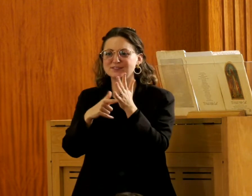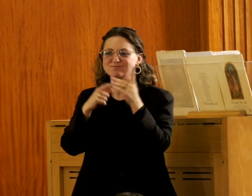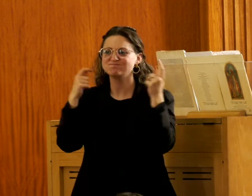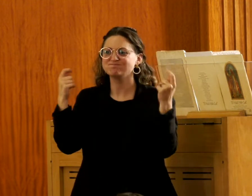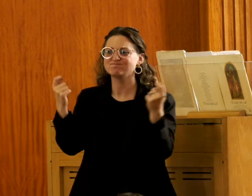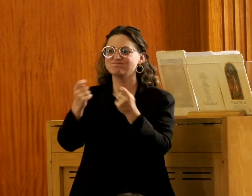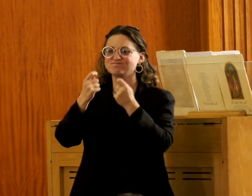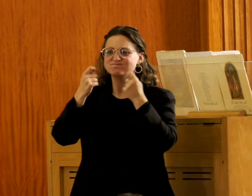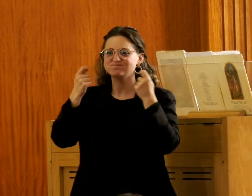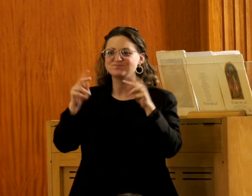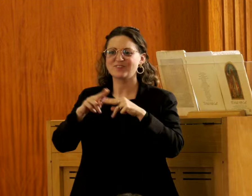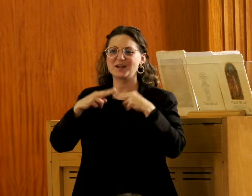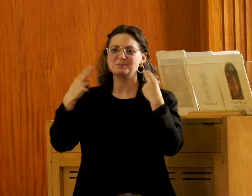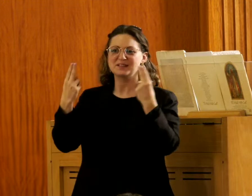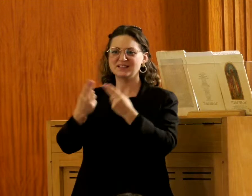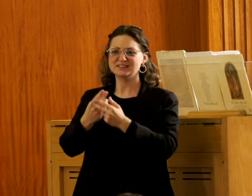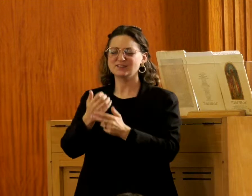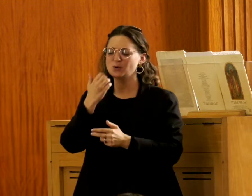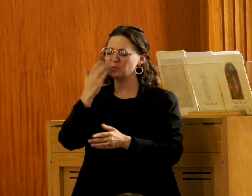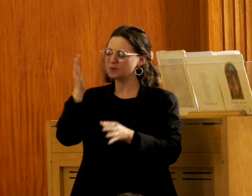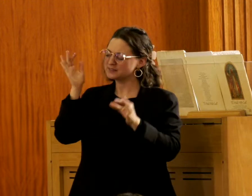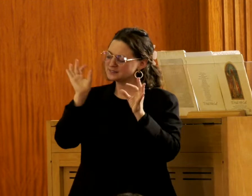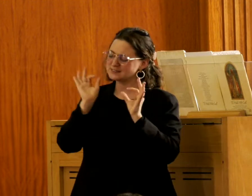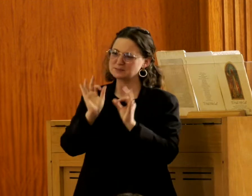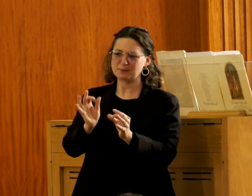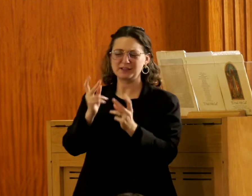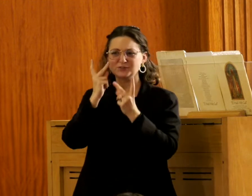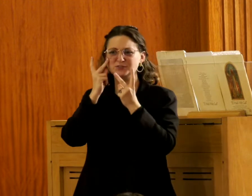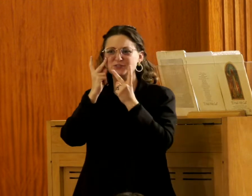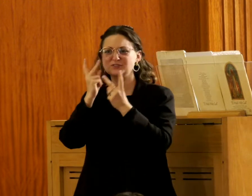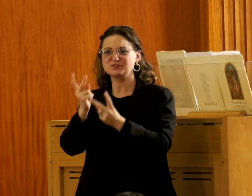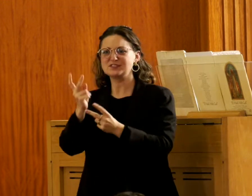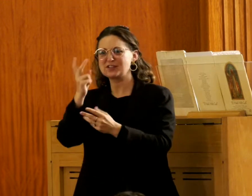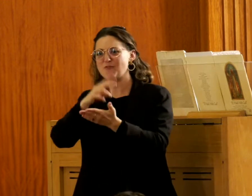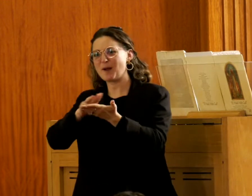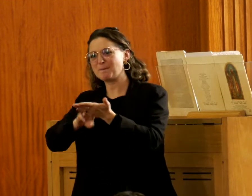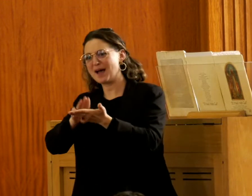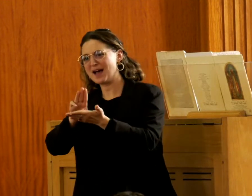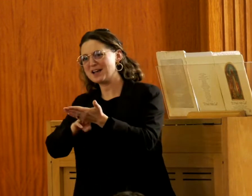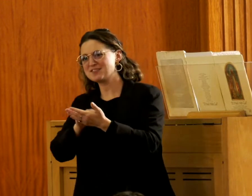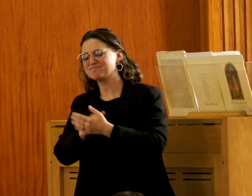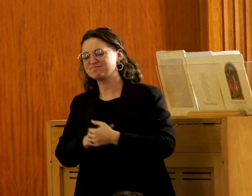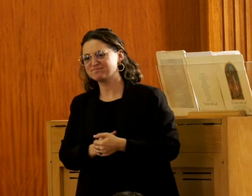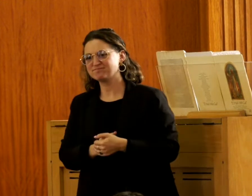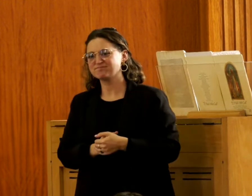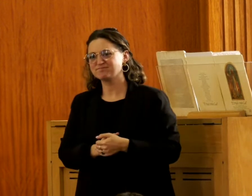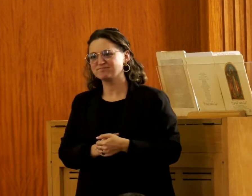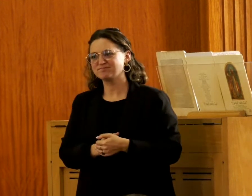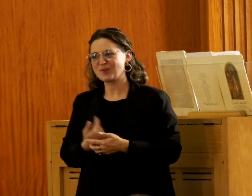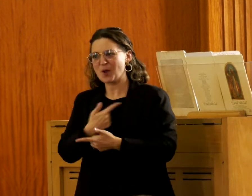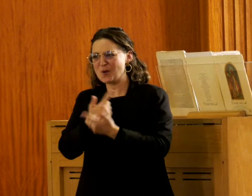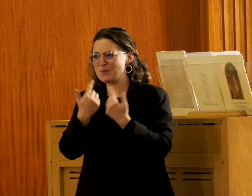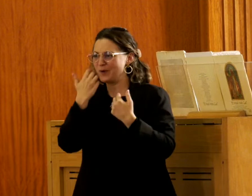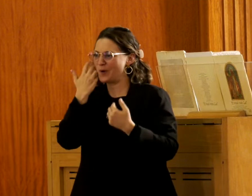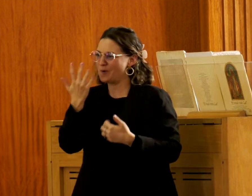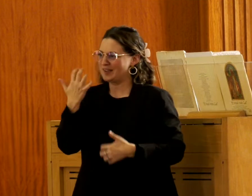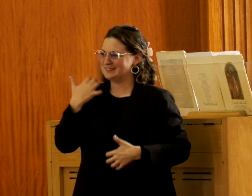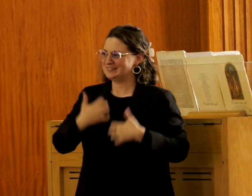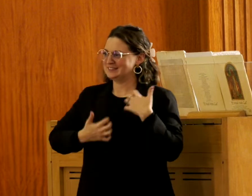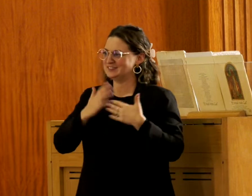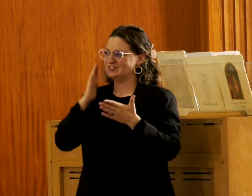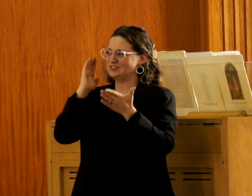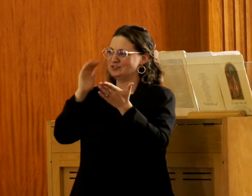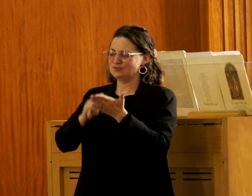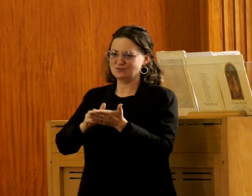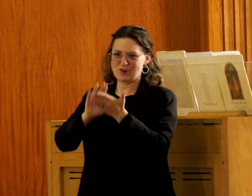occasions. It was always so special to visit Grandma, and we were always excited to come